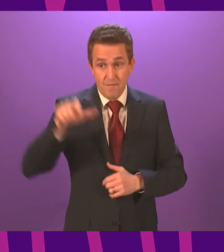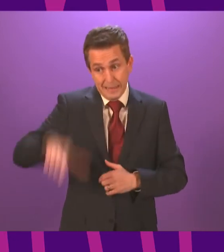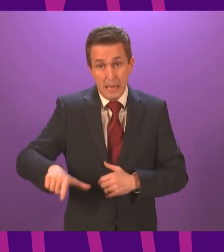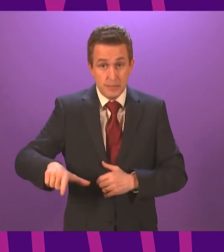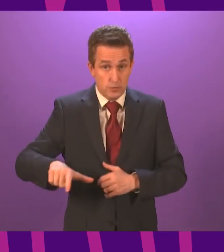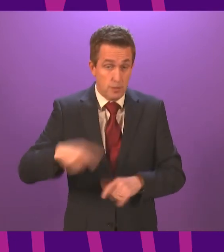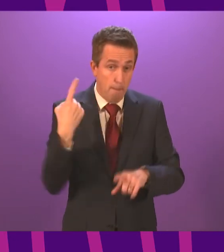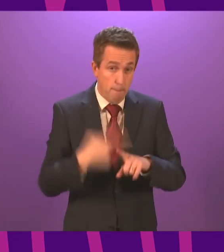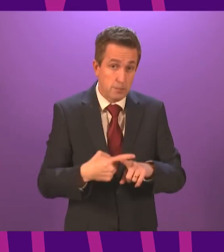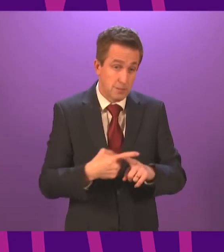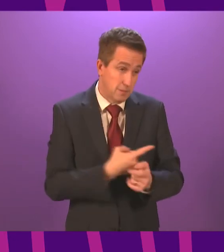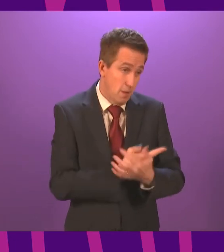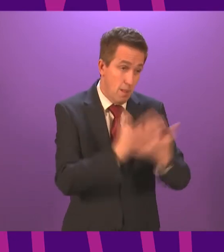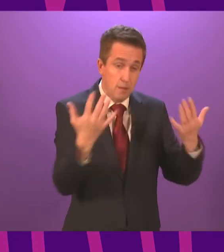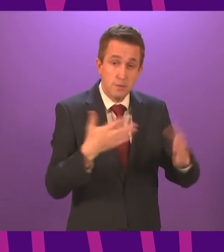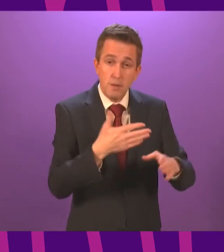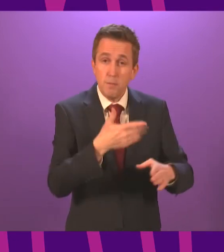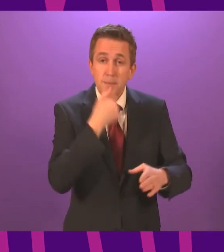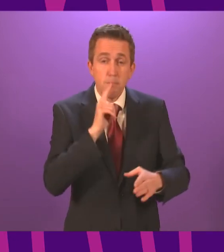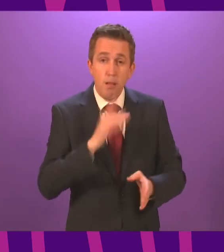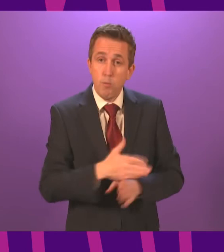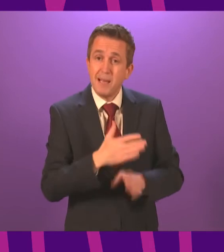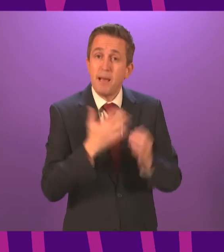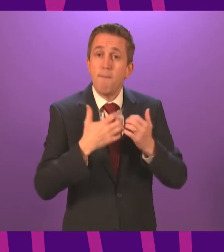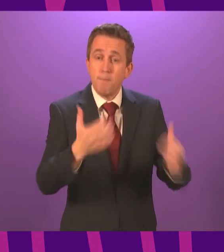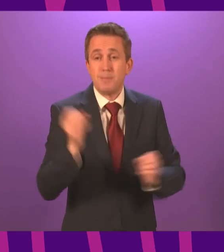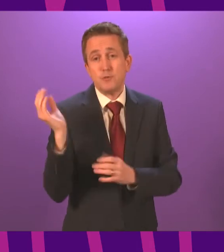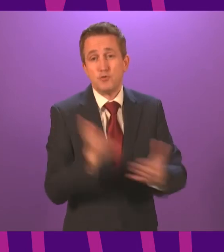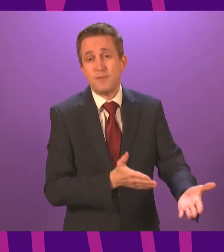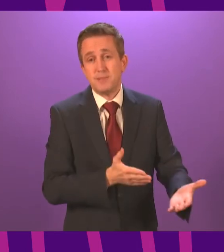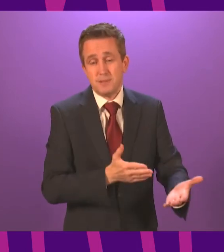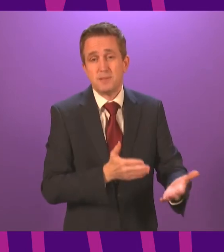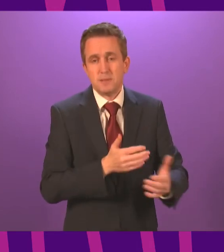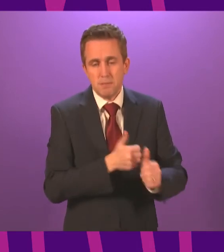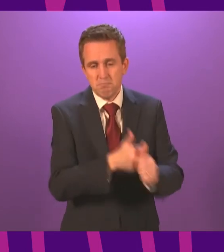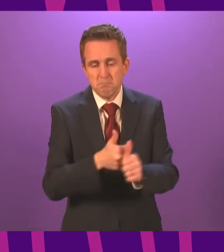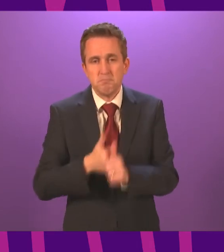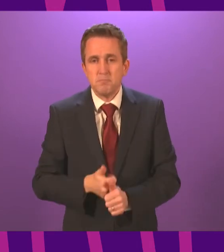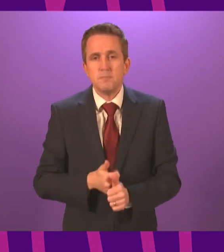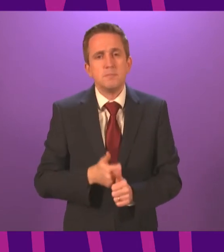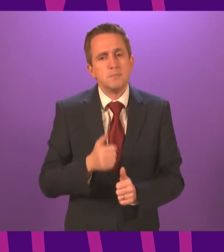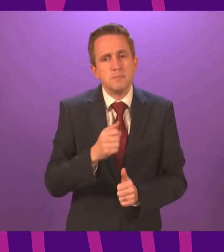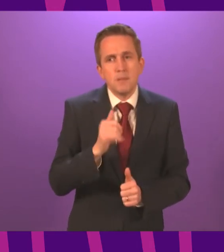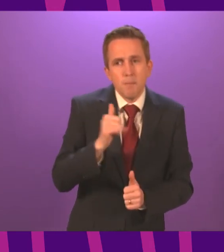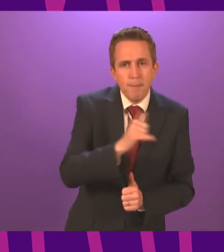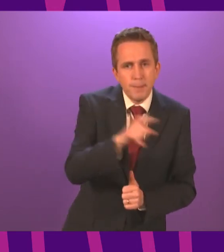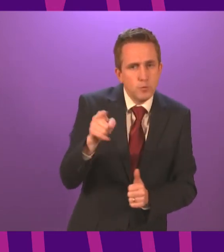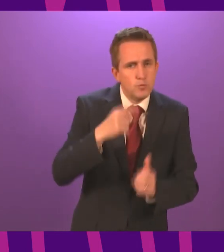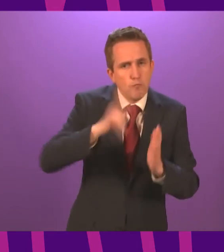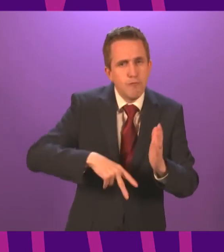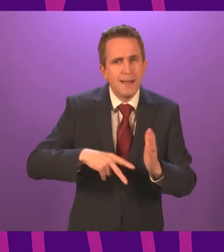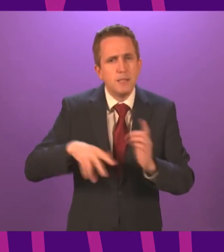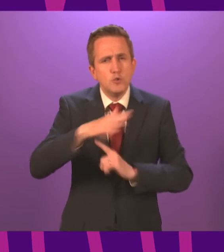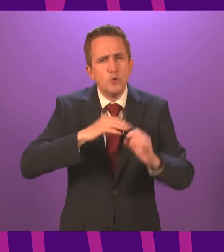that. There are a great many people working in public services around Scotland who are providing that support. Members may have seen a social media post